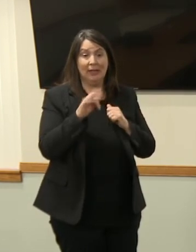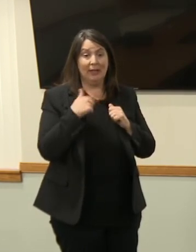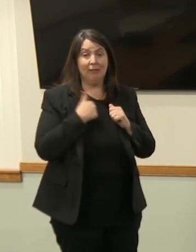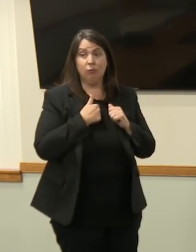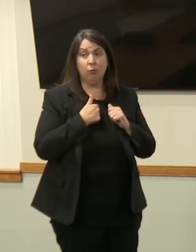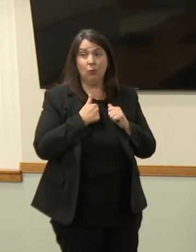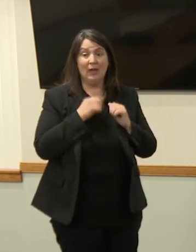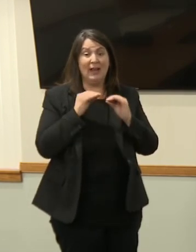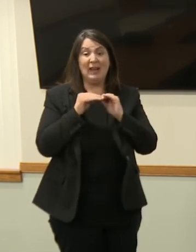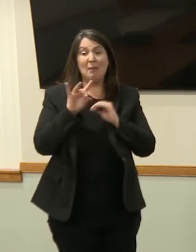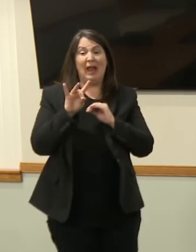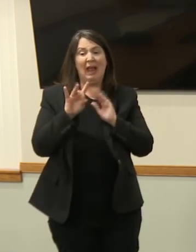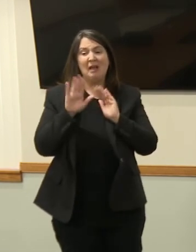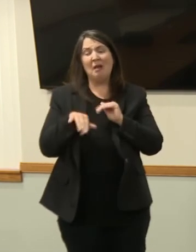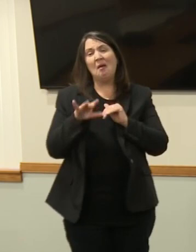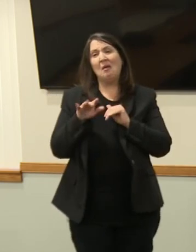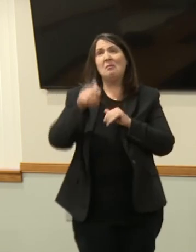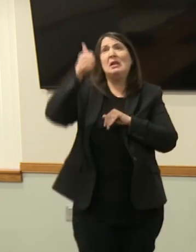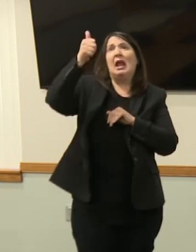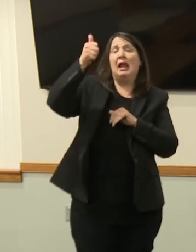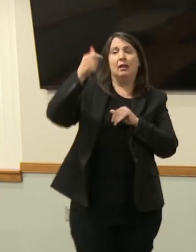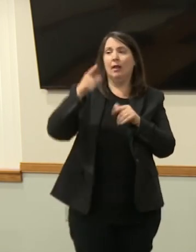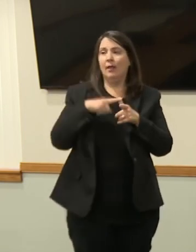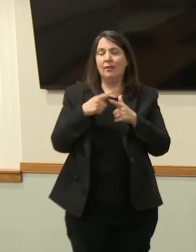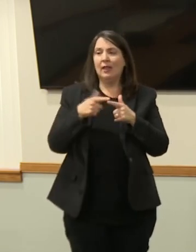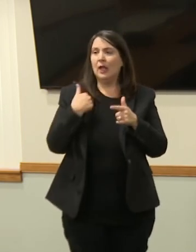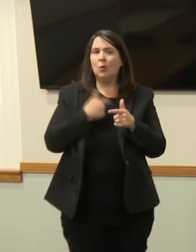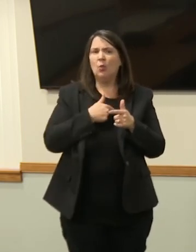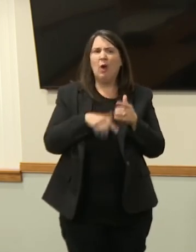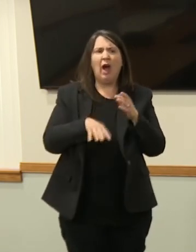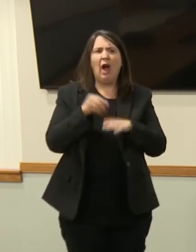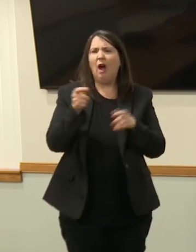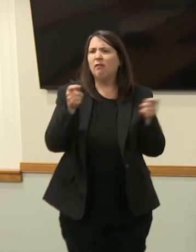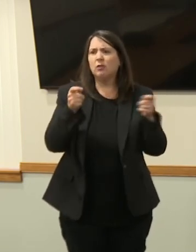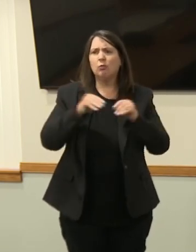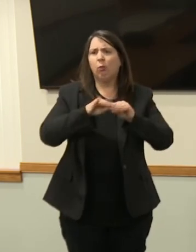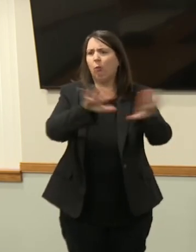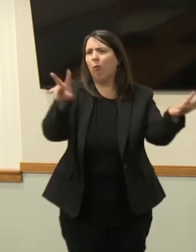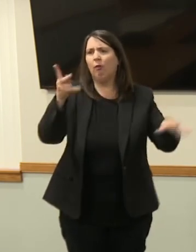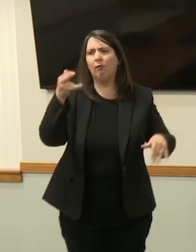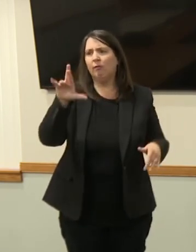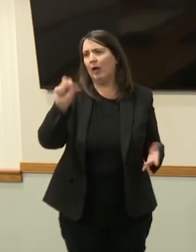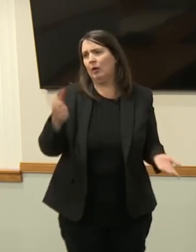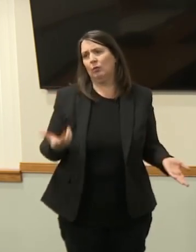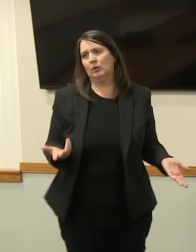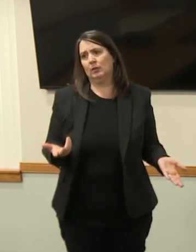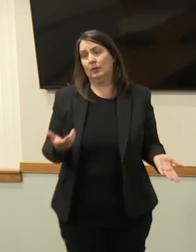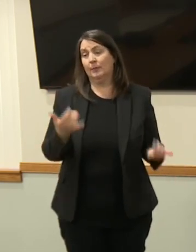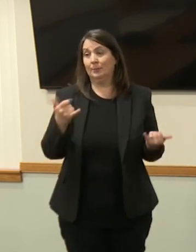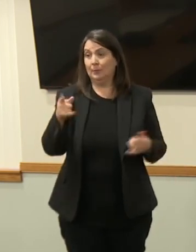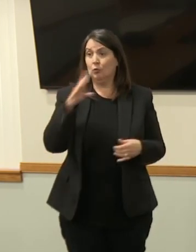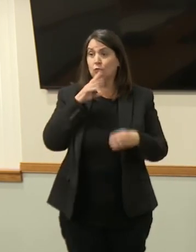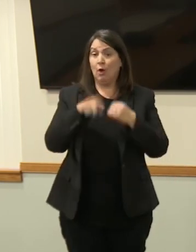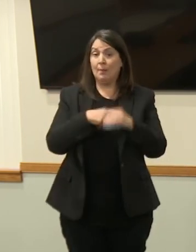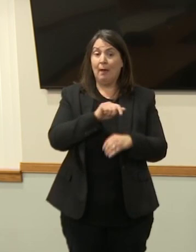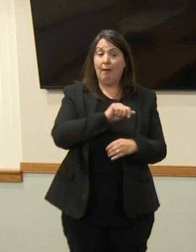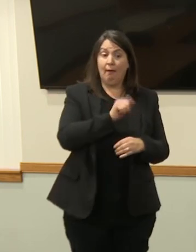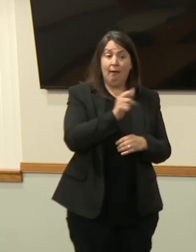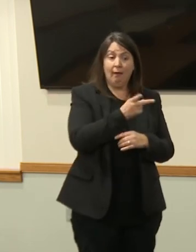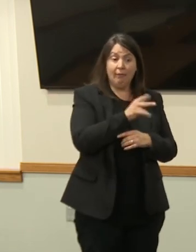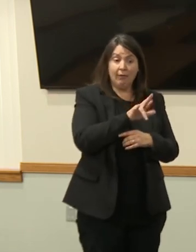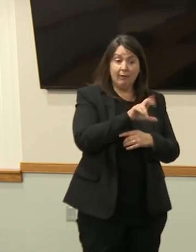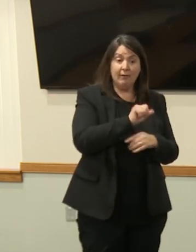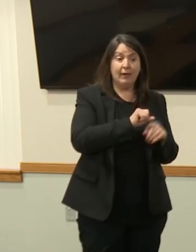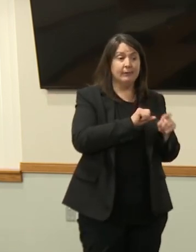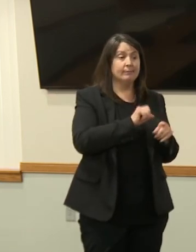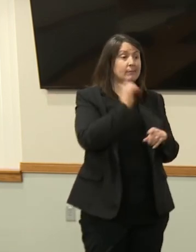higher, then we wouldn't be able to. And then you're addressing about the other viruses that are out there. Common cold,